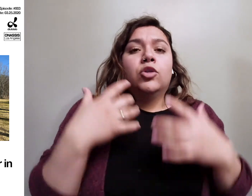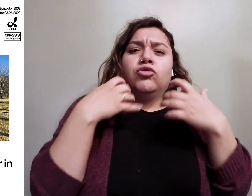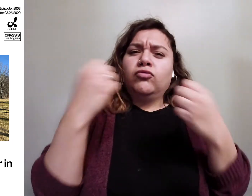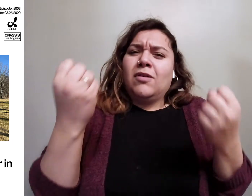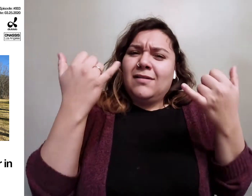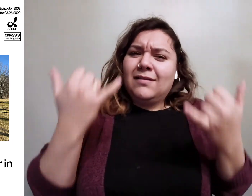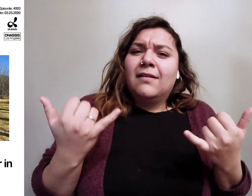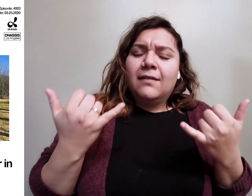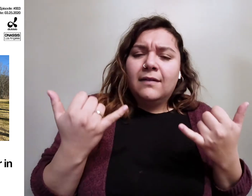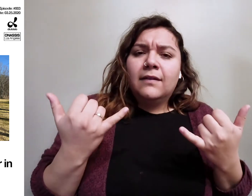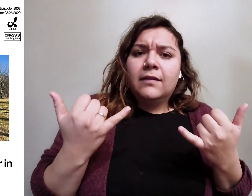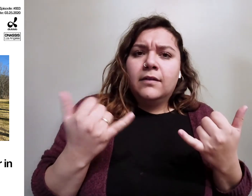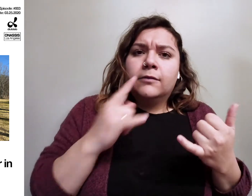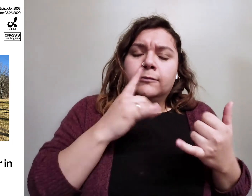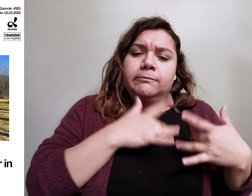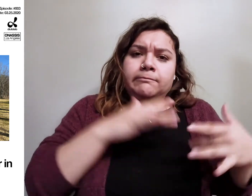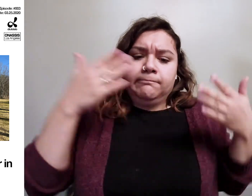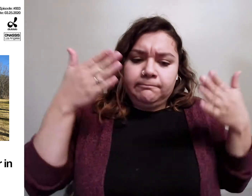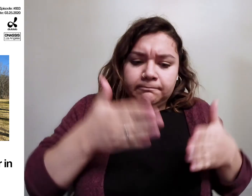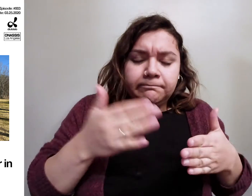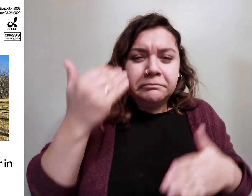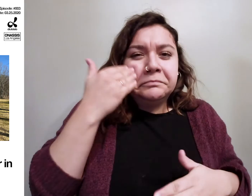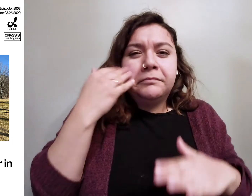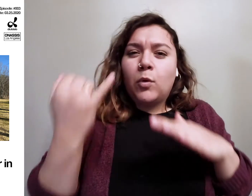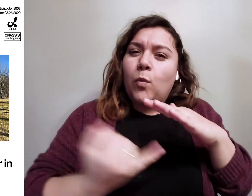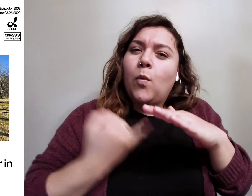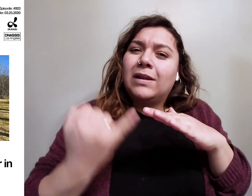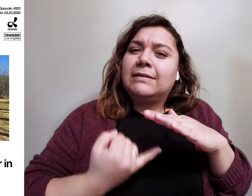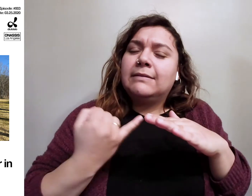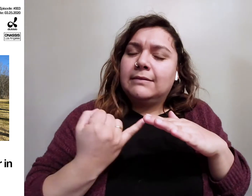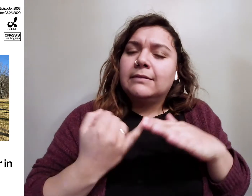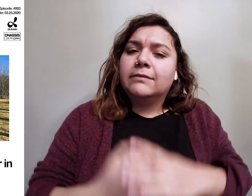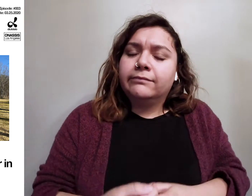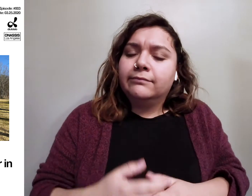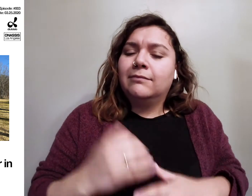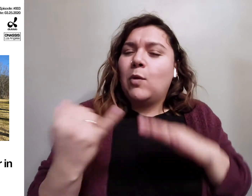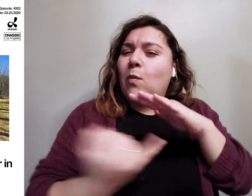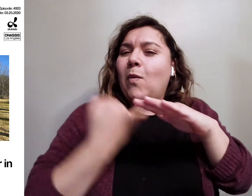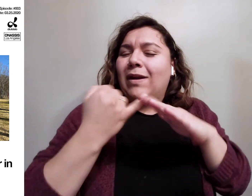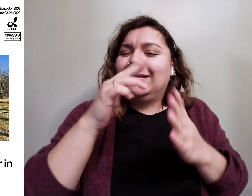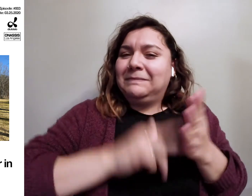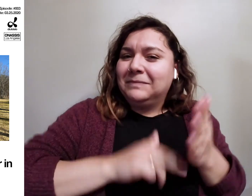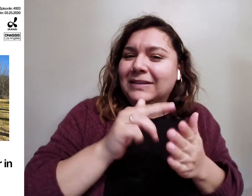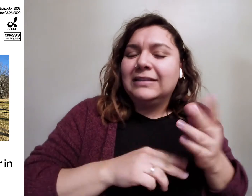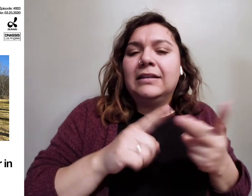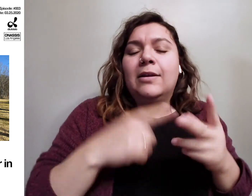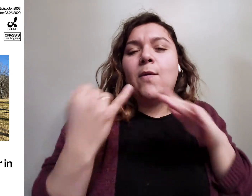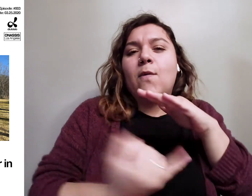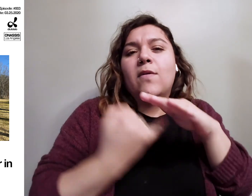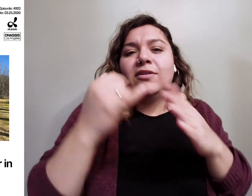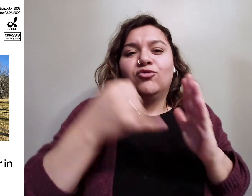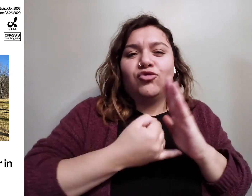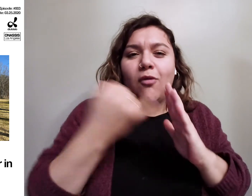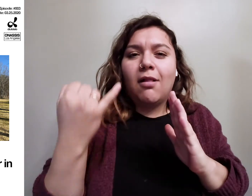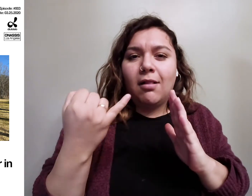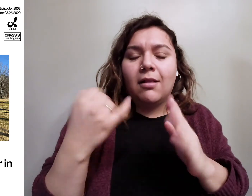days. The quarantine paintings, the quarantine journal. So